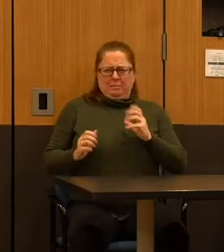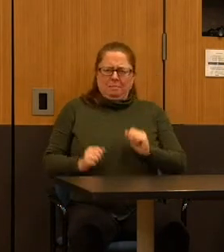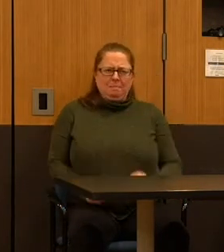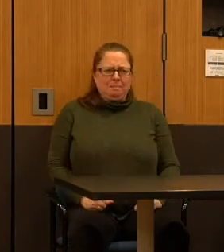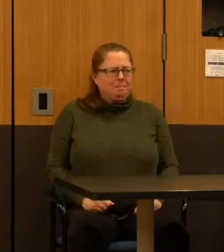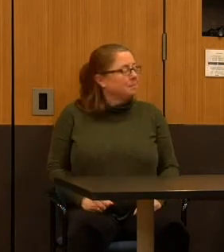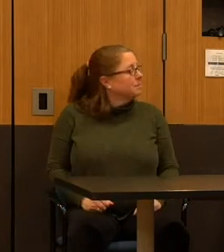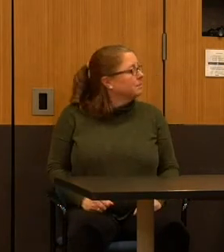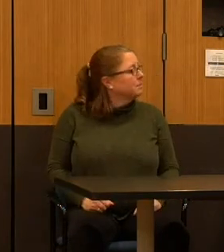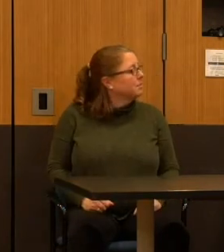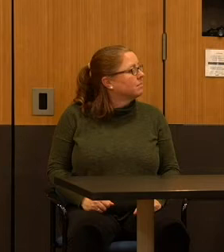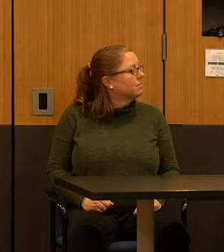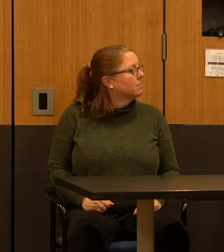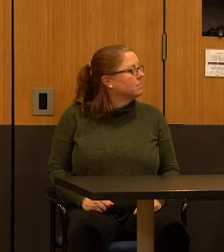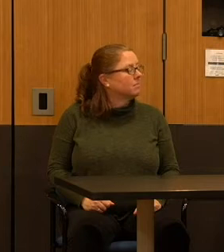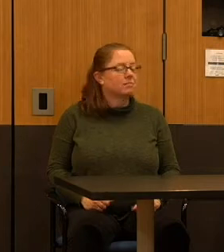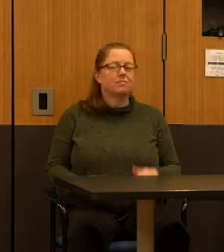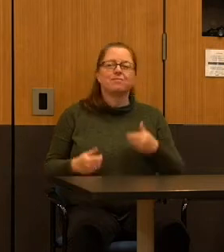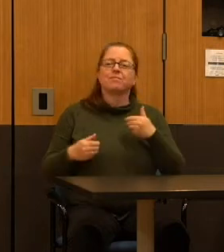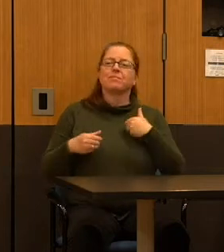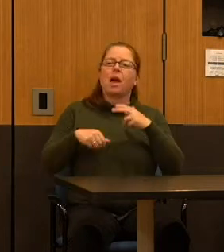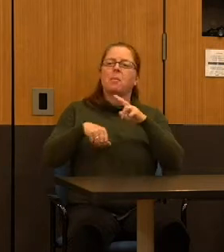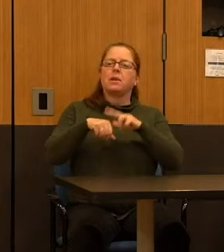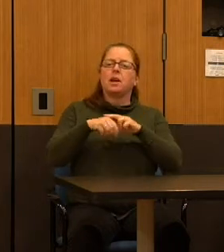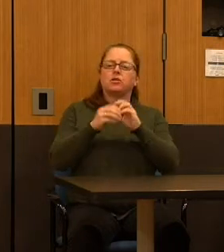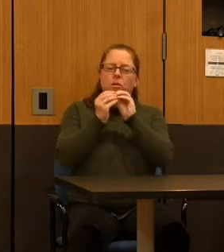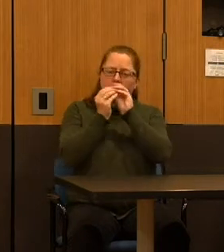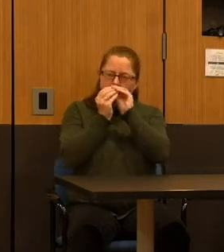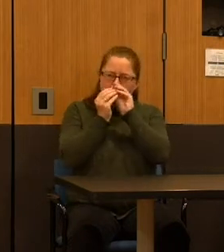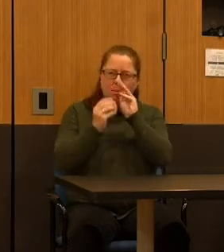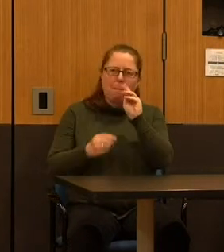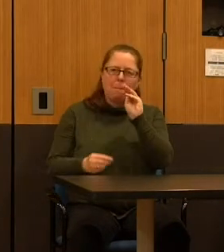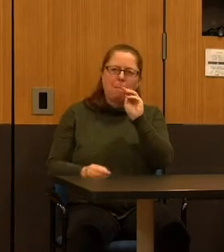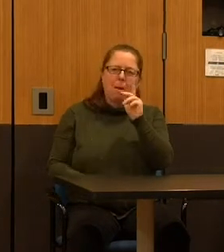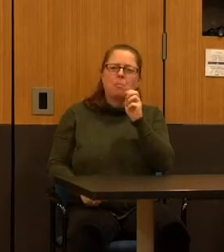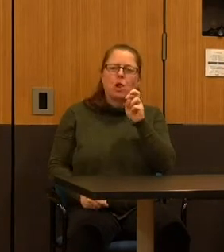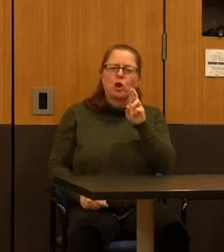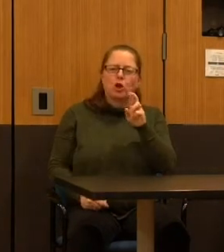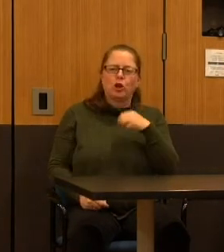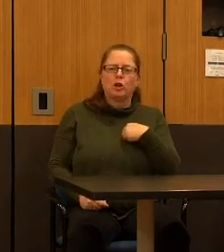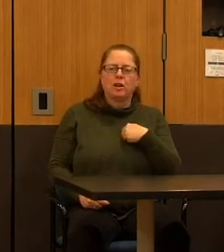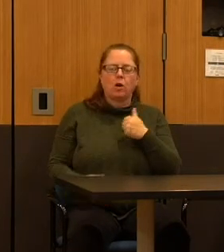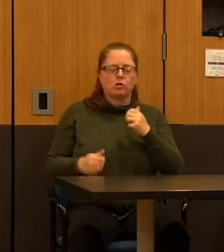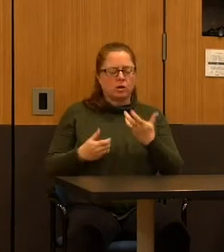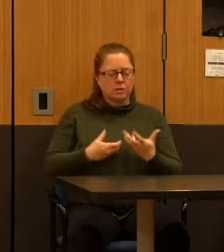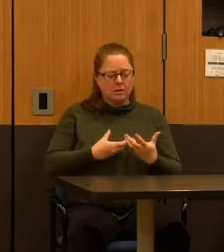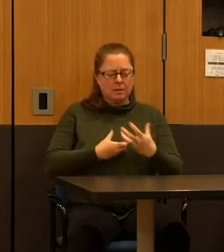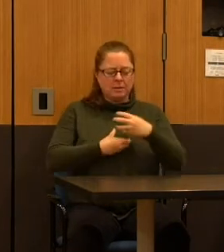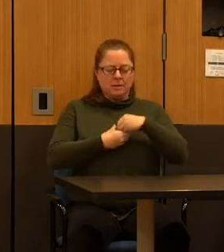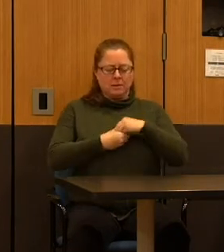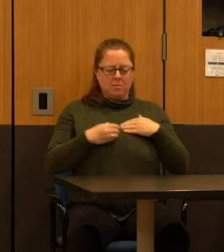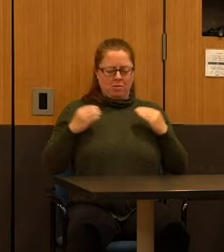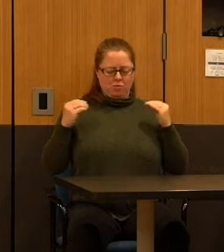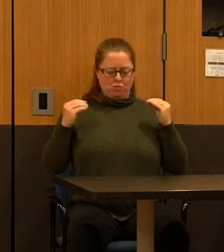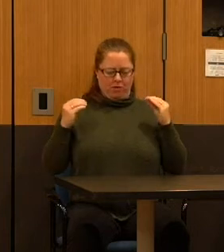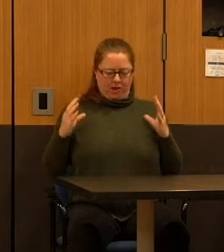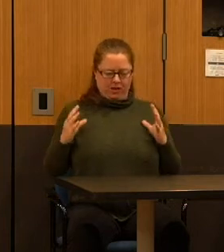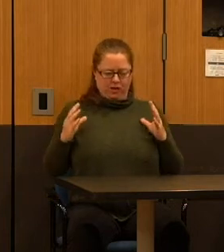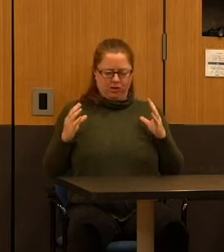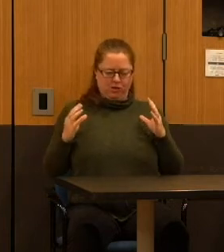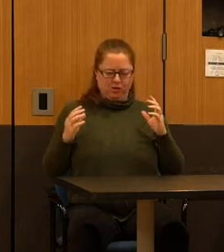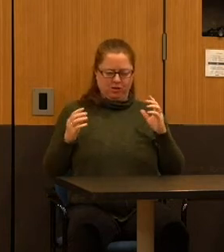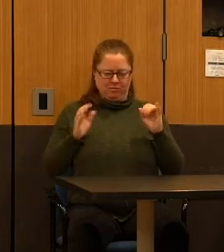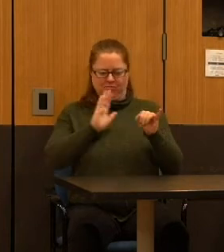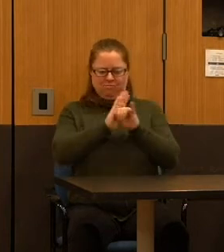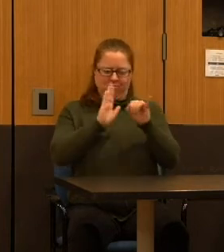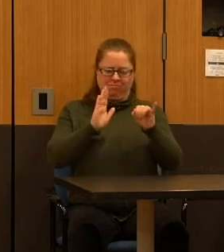I am a natural mumbler a little bit, so I'm gonna try to embody my professor persona